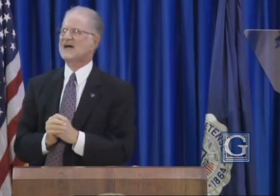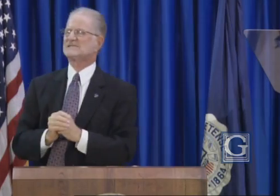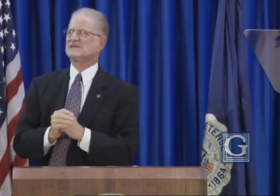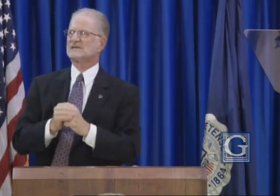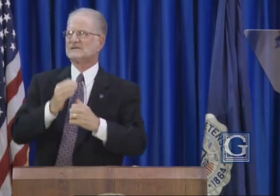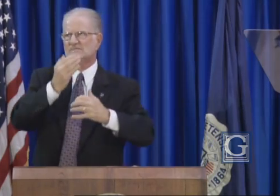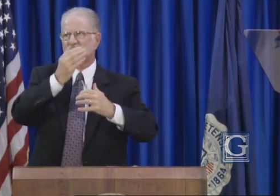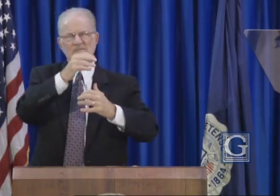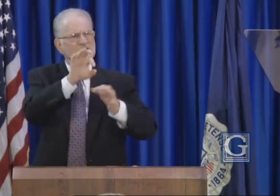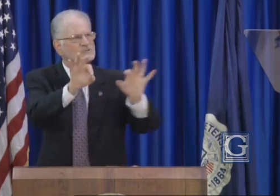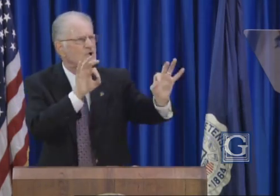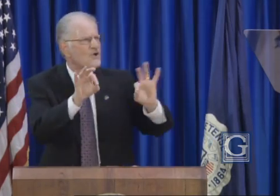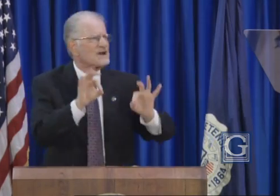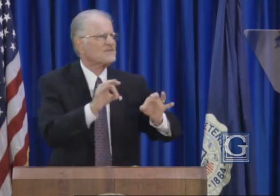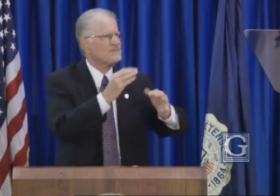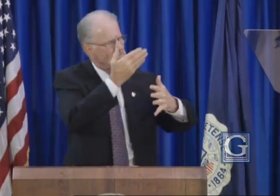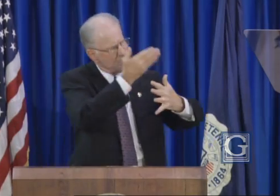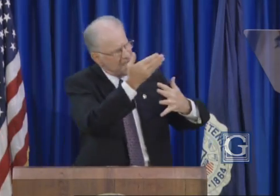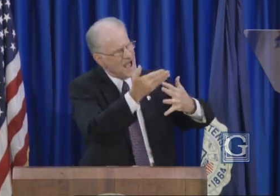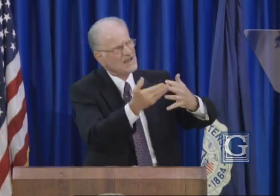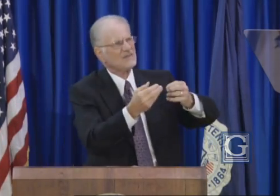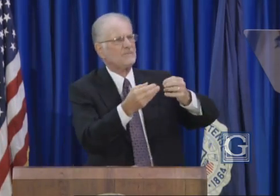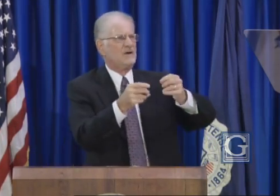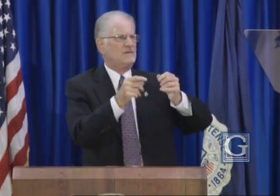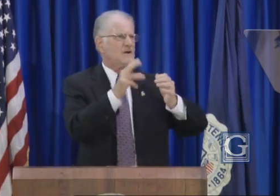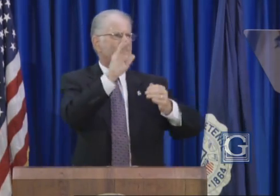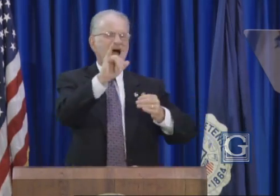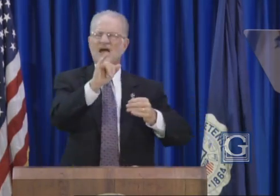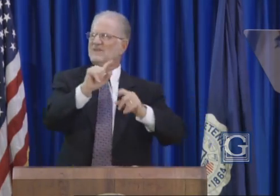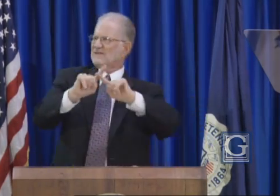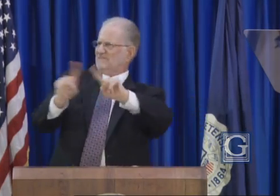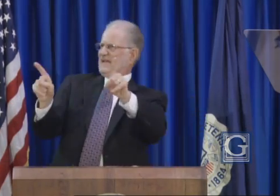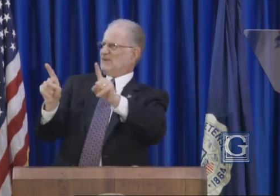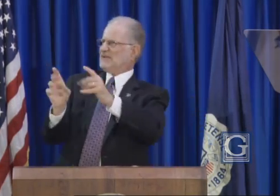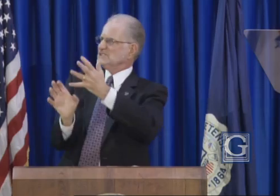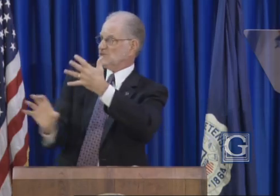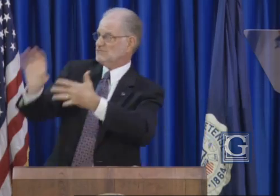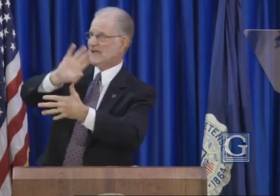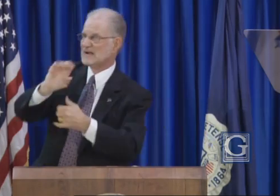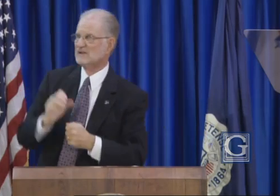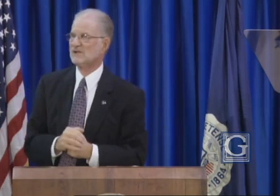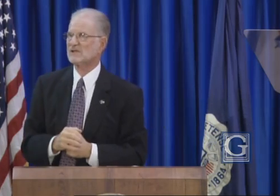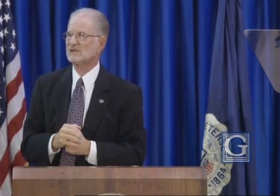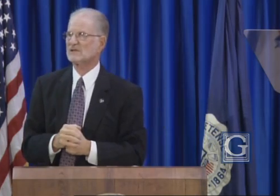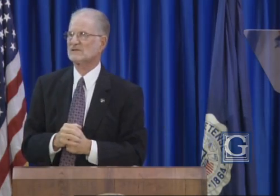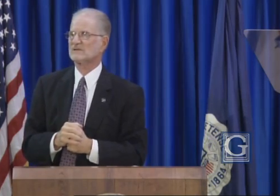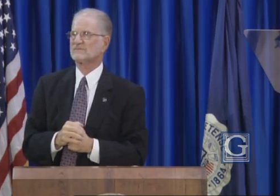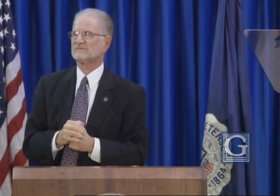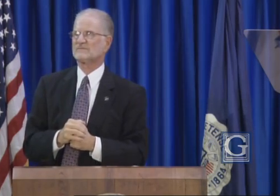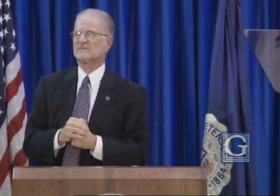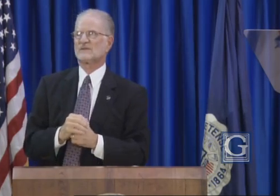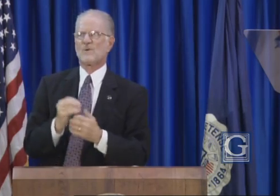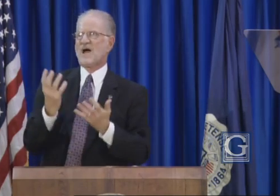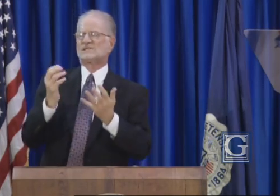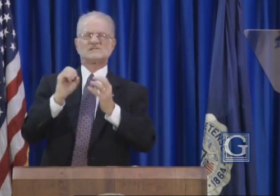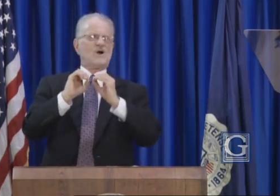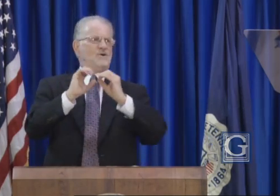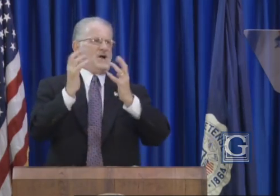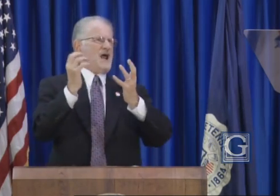and cross-analyzing them, and sorting them, and ranking them by different criteria, and